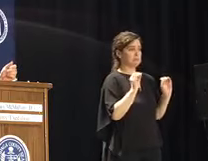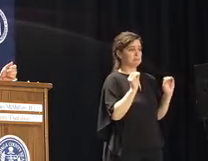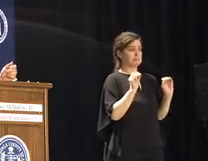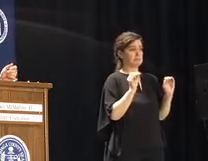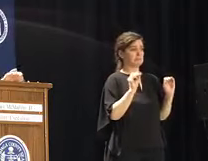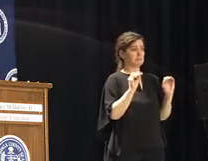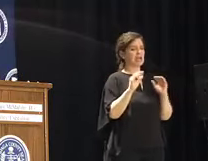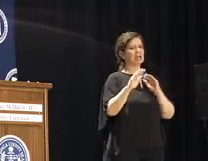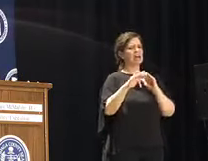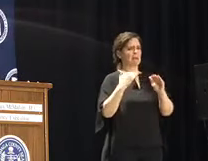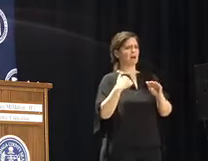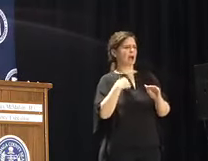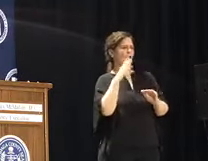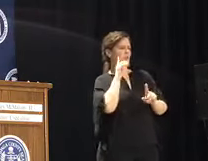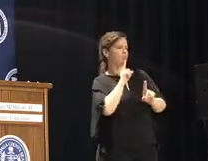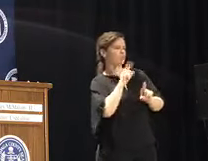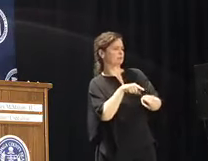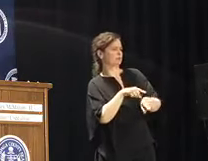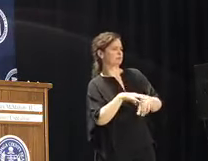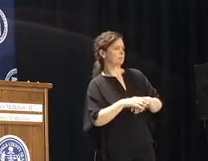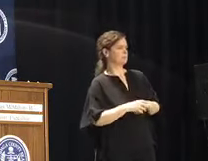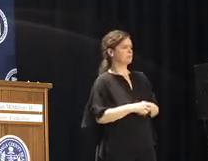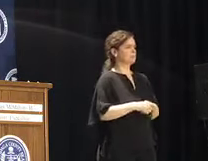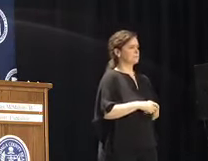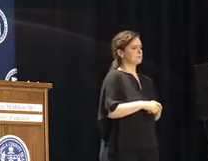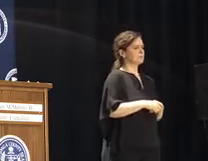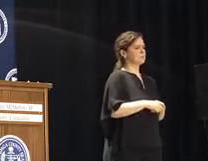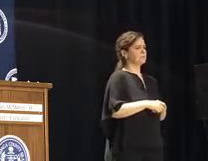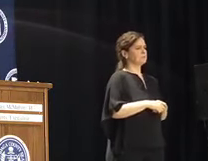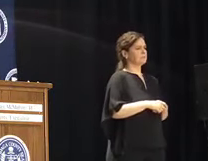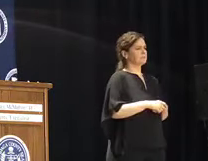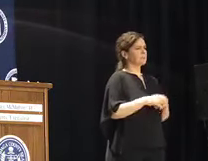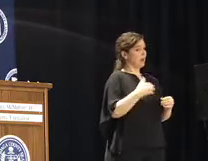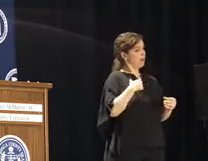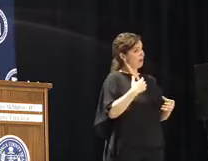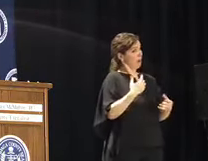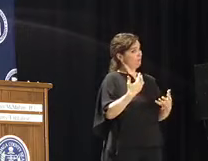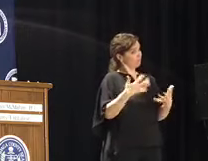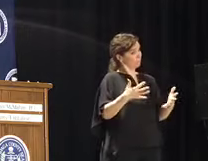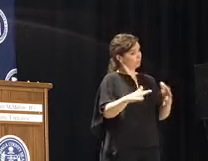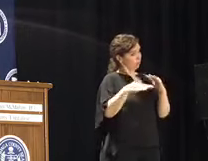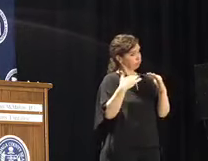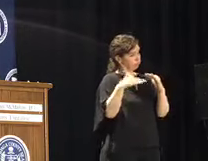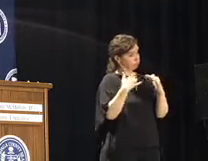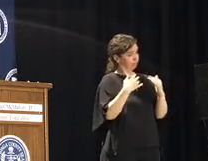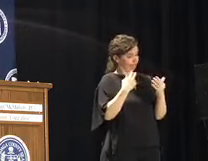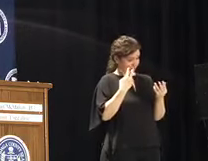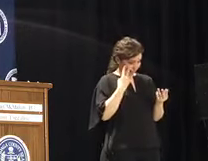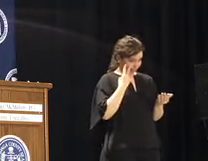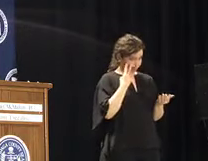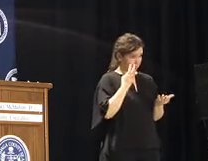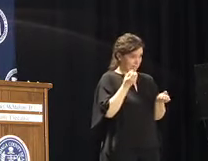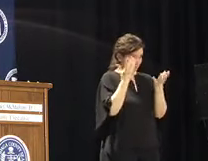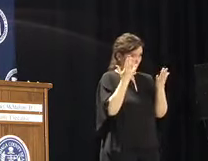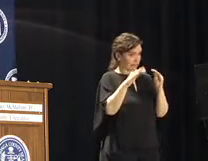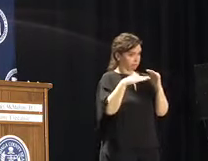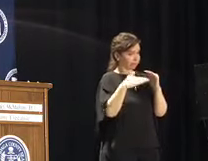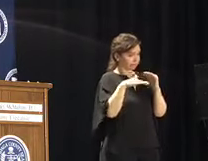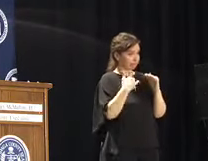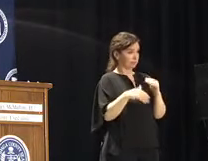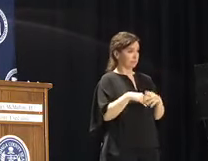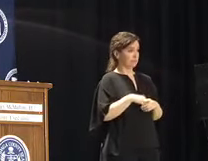to most of them. Sometimes my team gets to it before I do, but I respond to most of them. Of the 16 in the